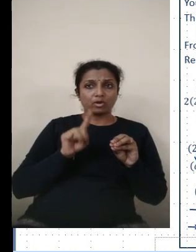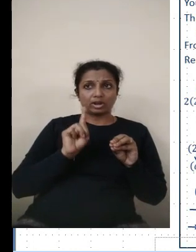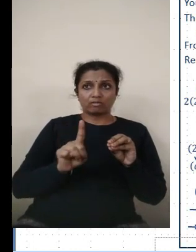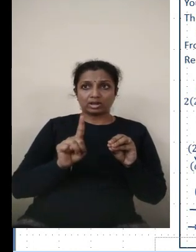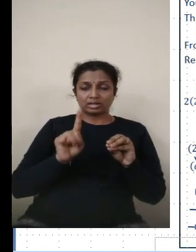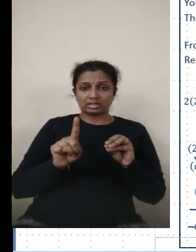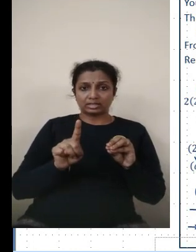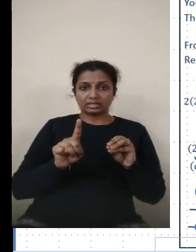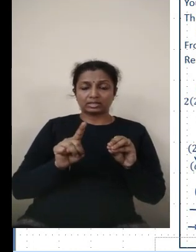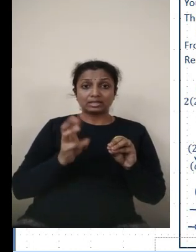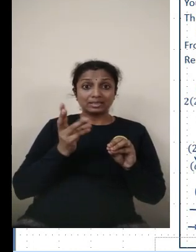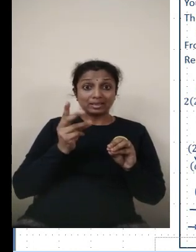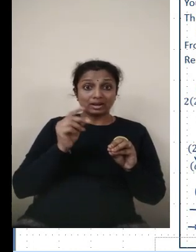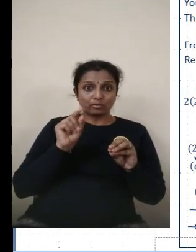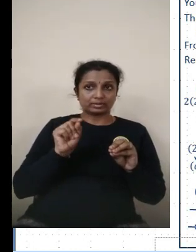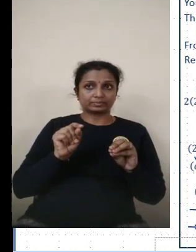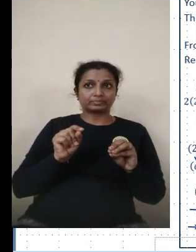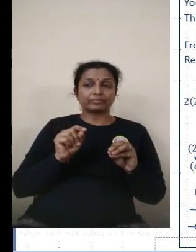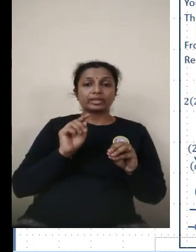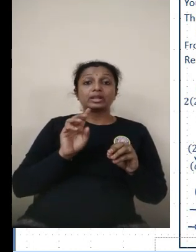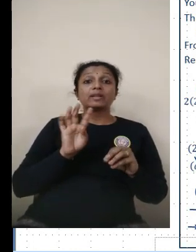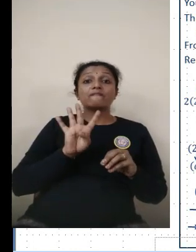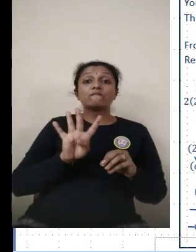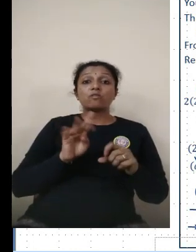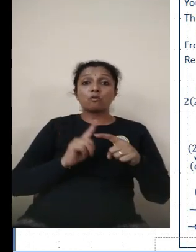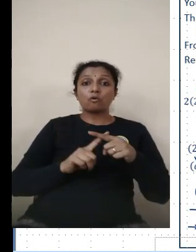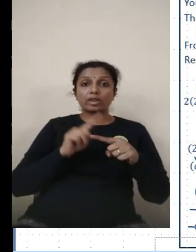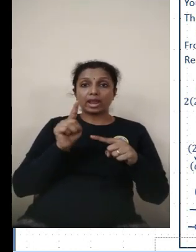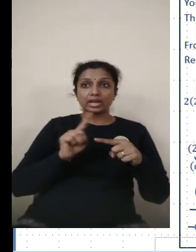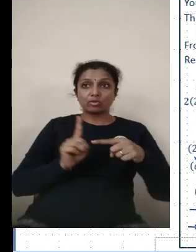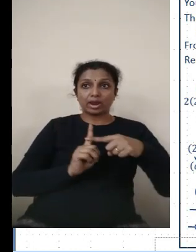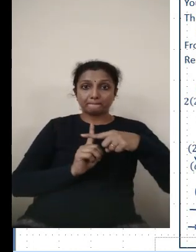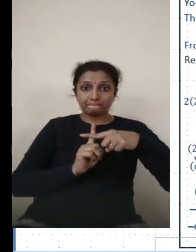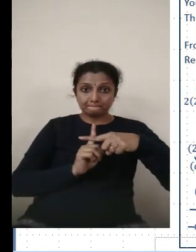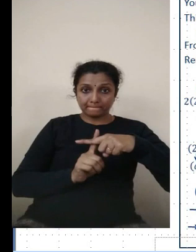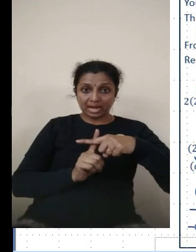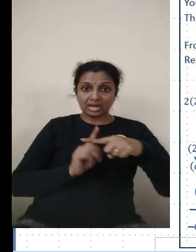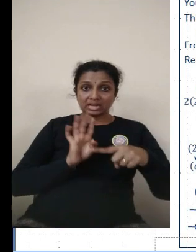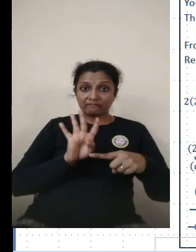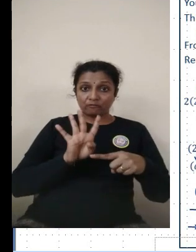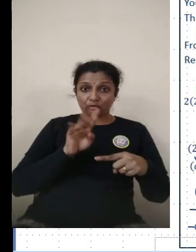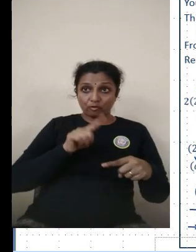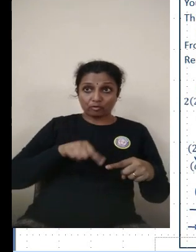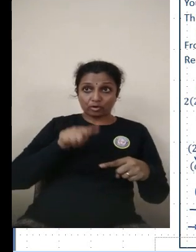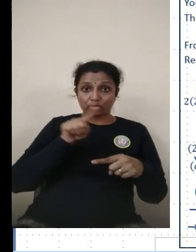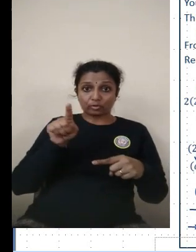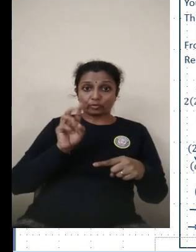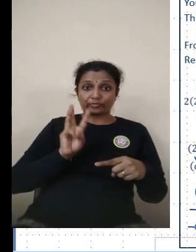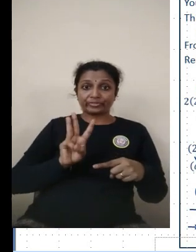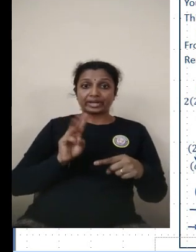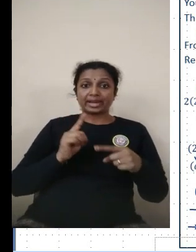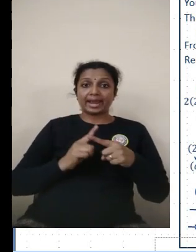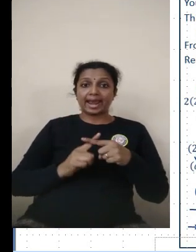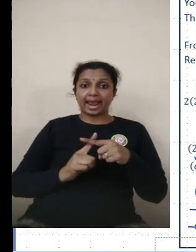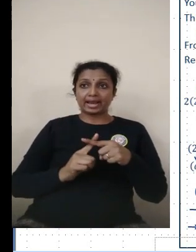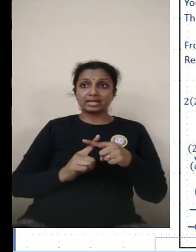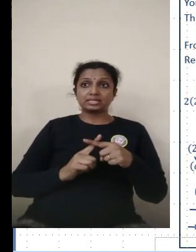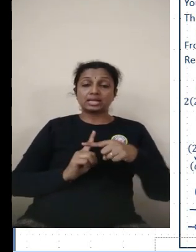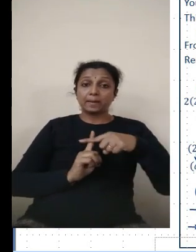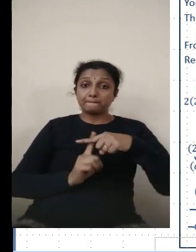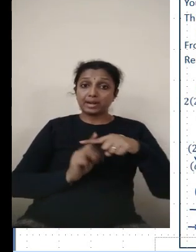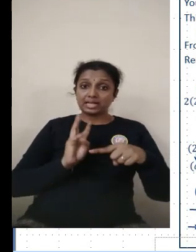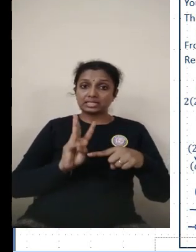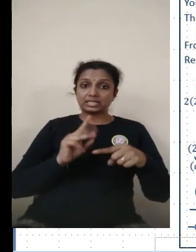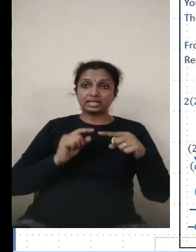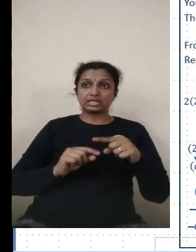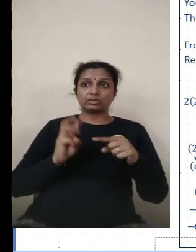3, 10.3.1 exercise. Here the problem is 4x squared plus 4